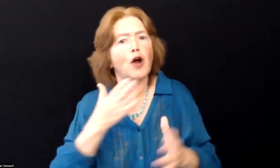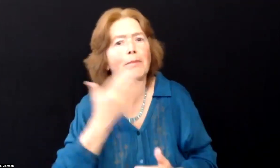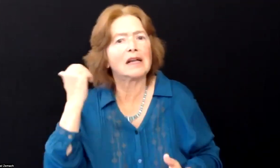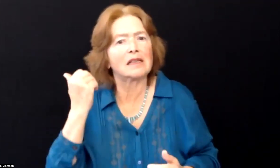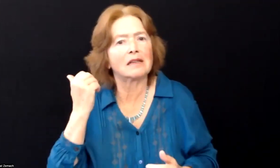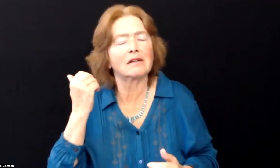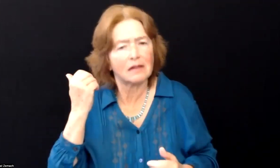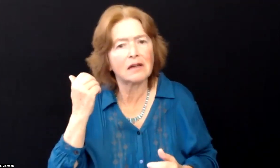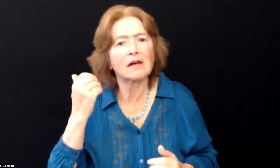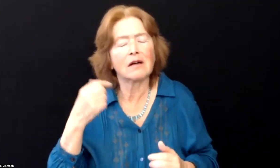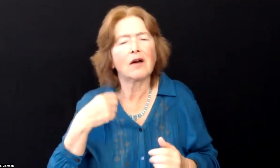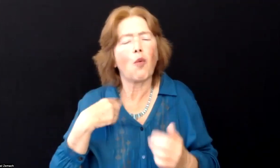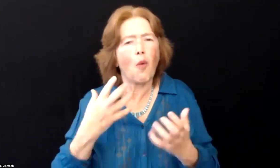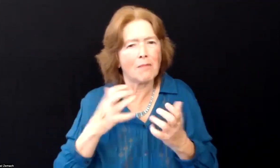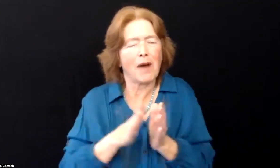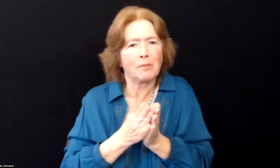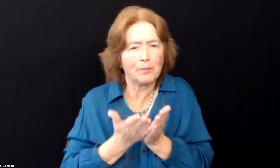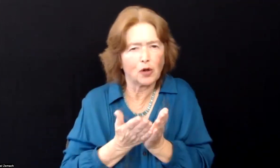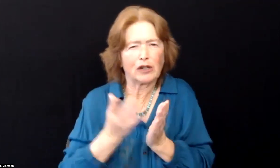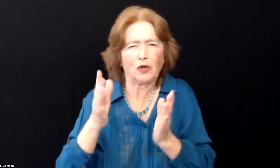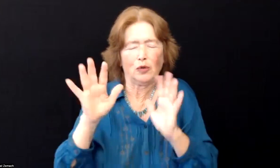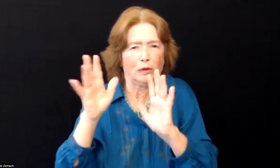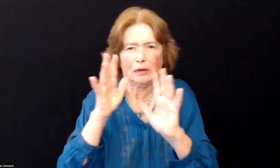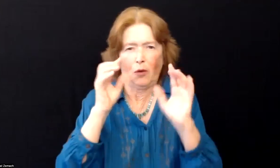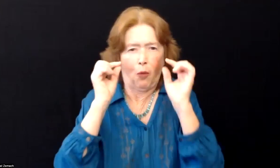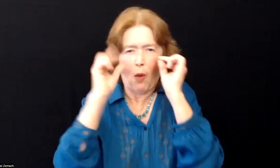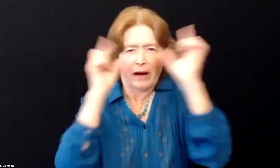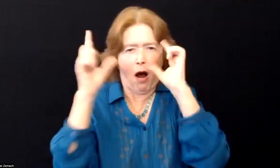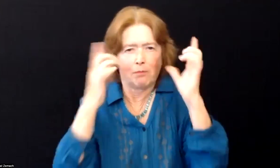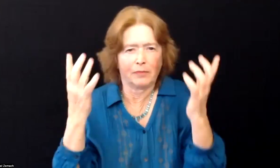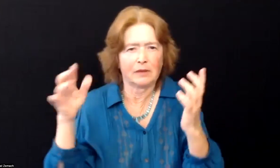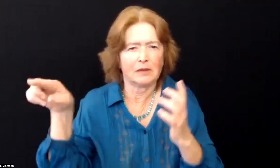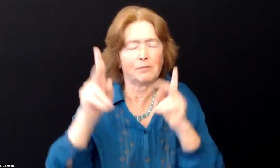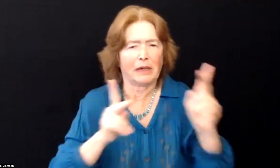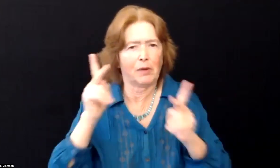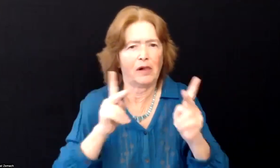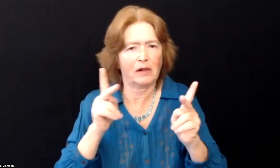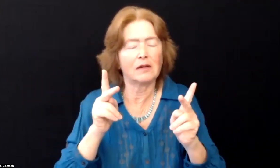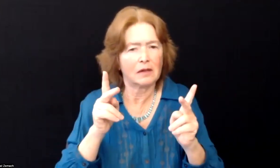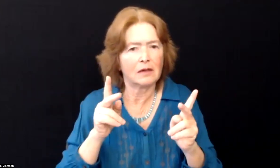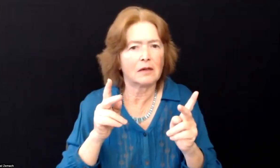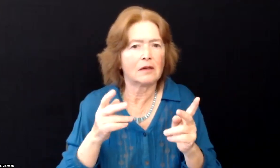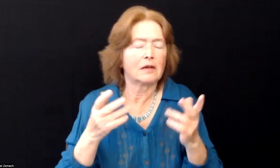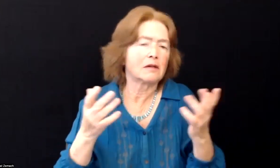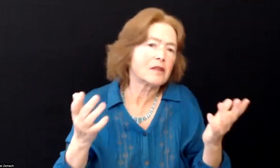and coming up with, approaches. However, I want this book to be a wake-up call to both parents